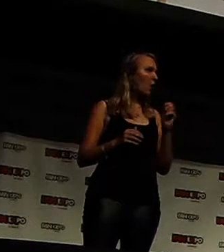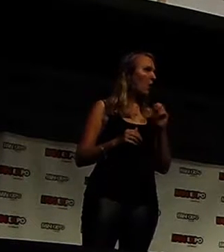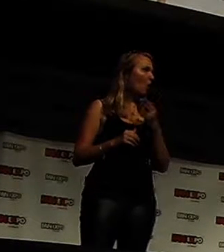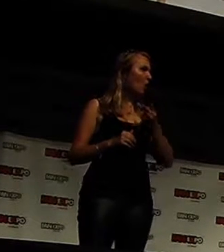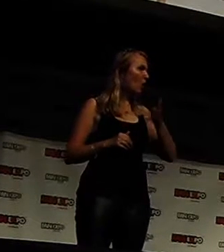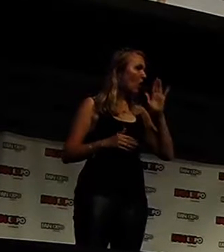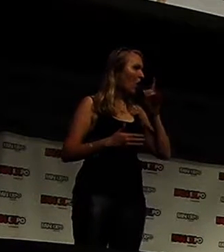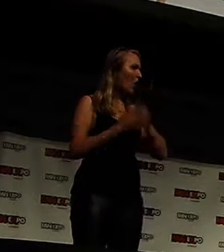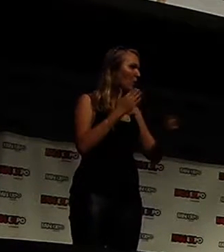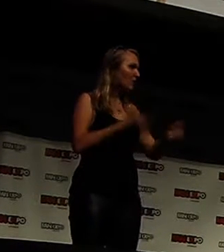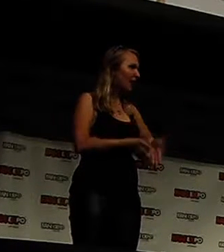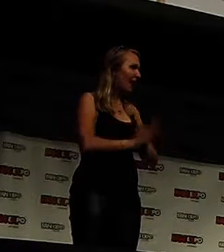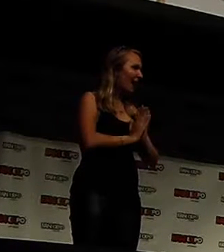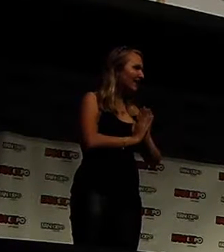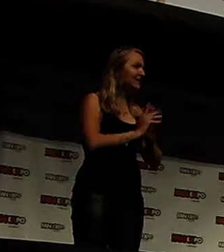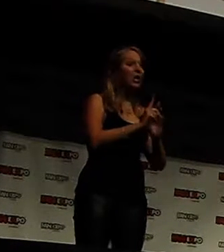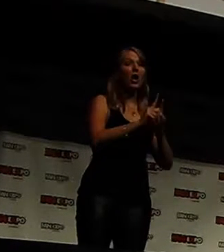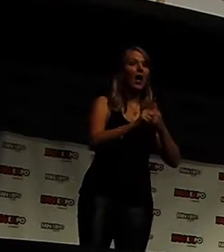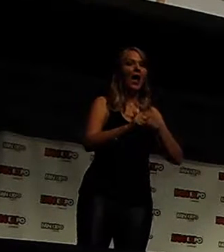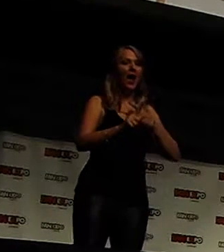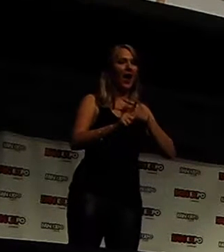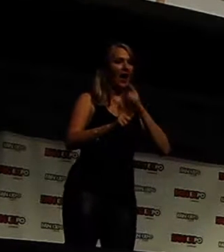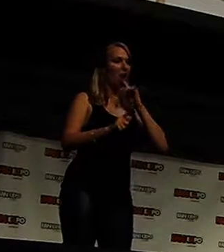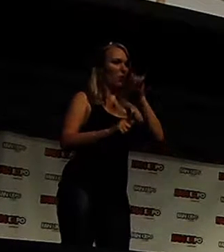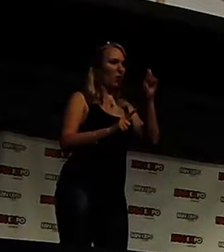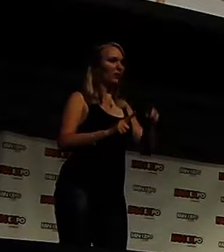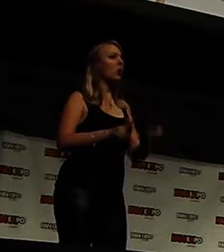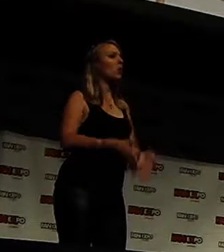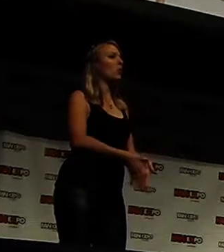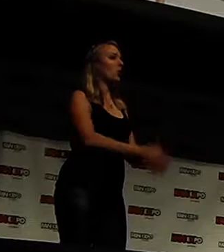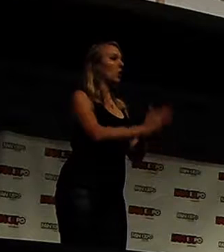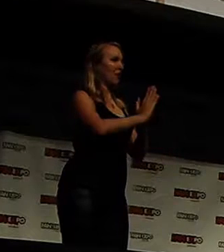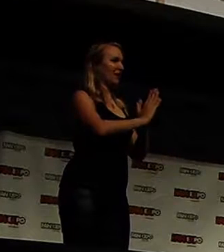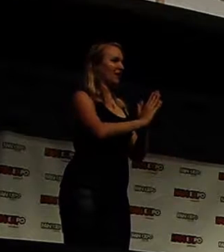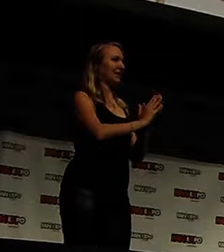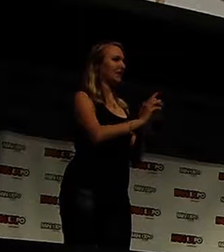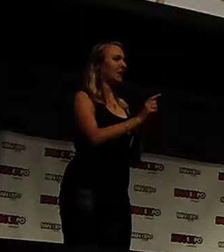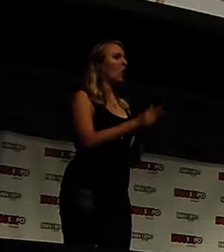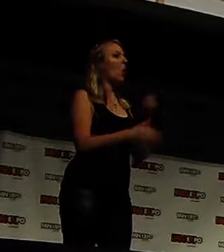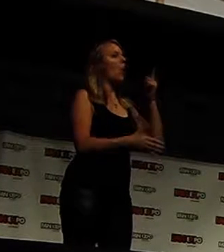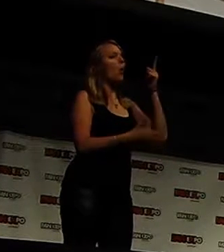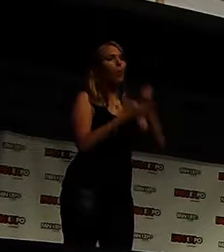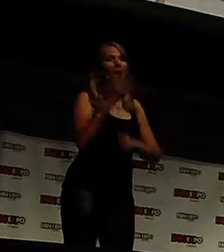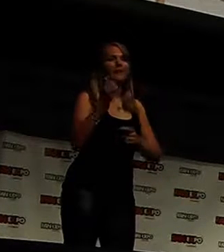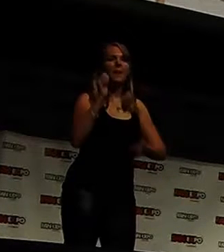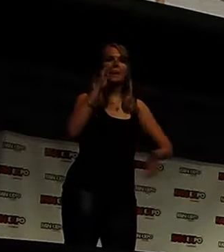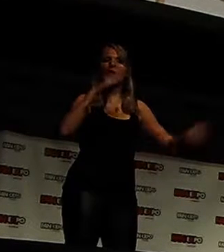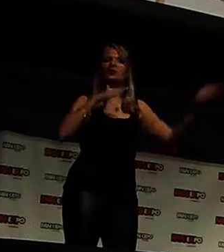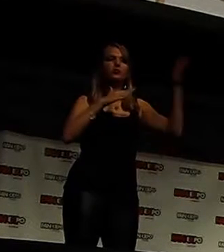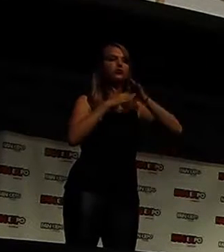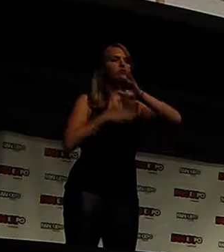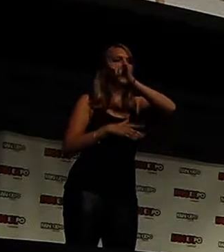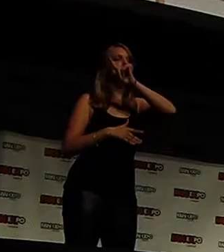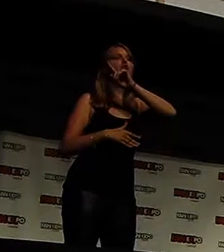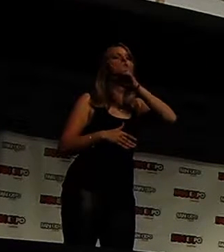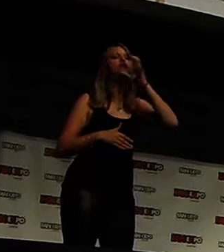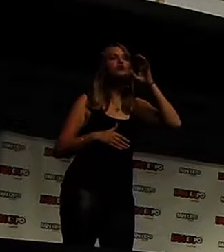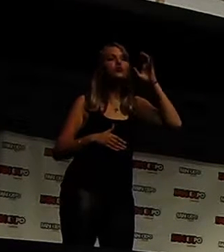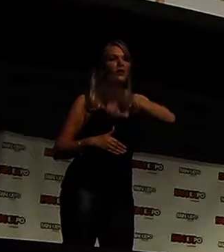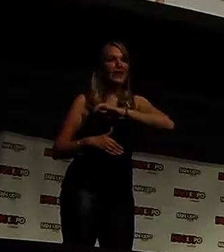have a question, I have a request, and that kind of thing. So my question is, what's the strangest question you've ever been asked by a